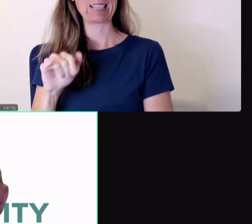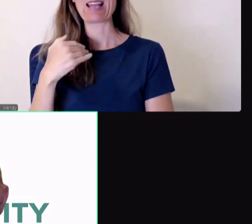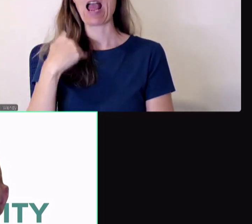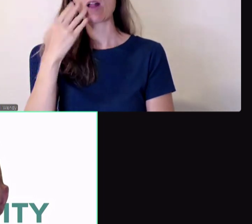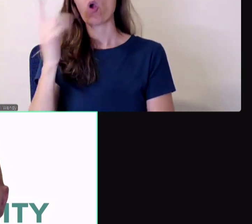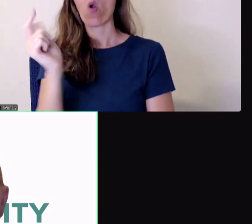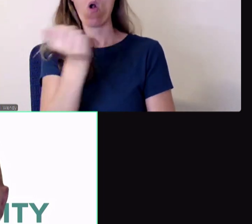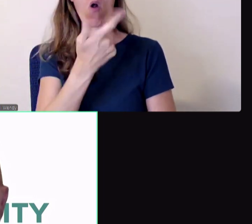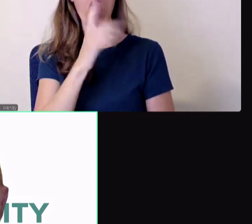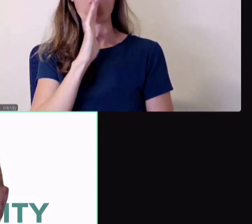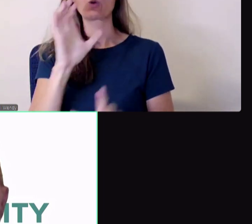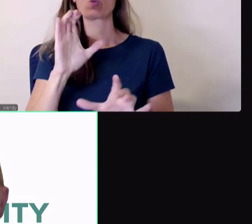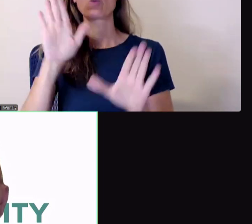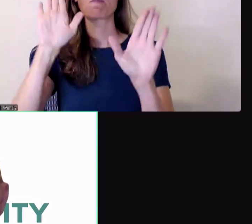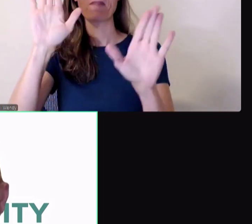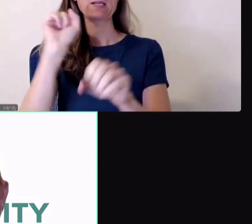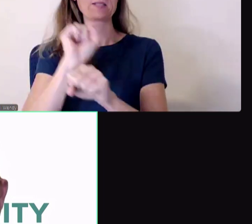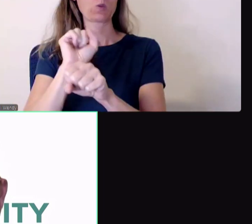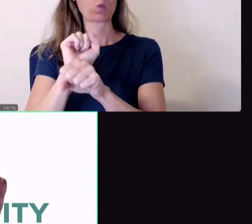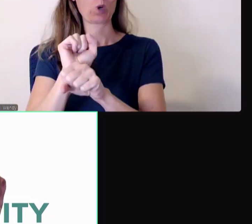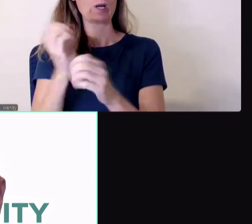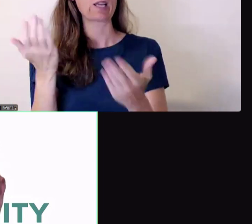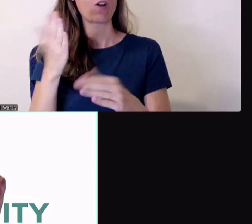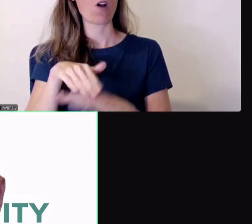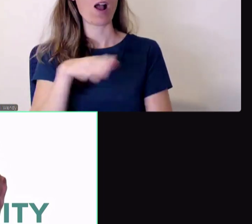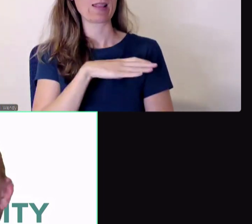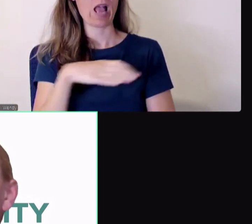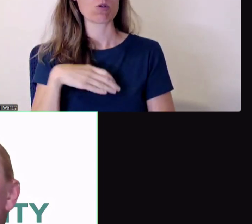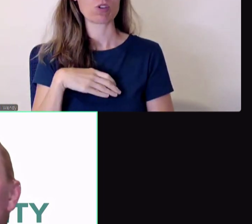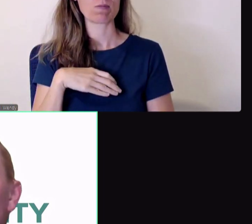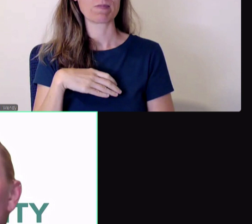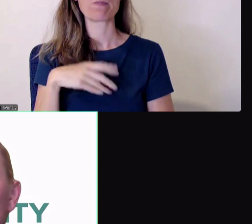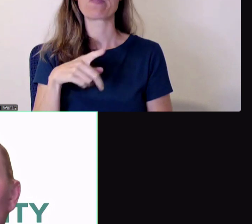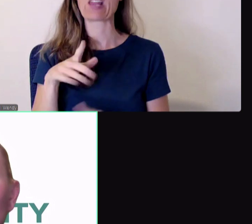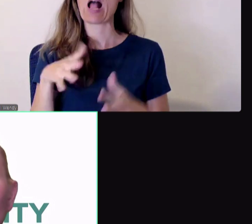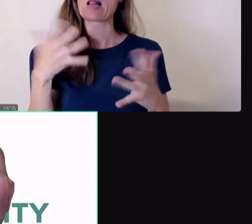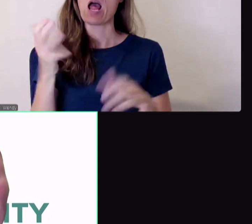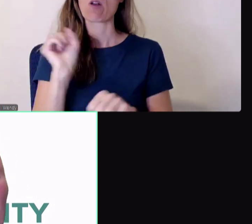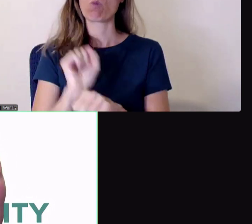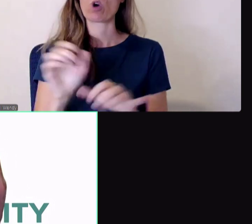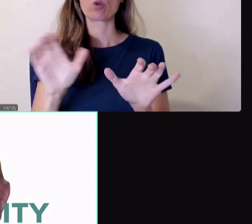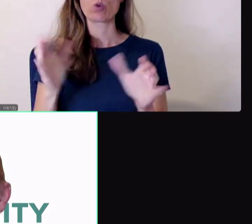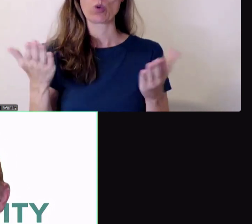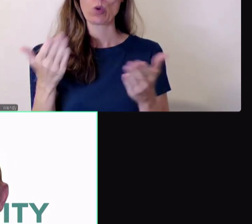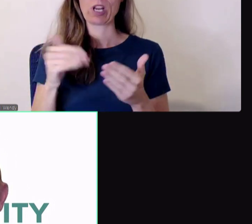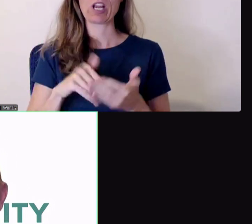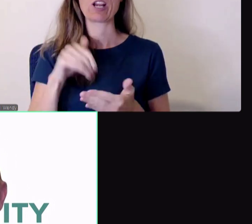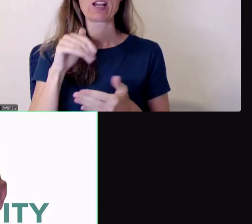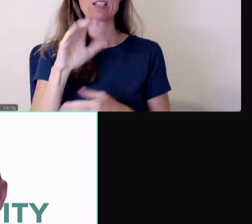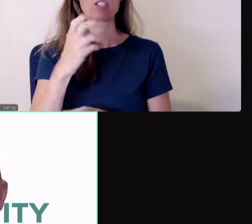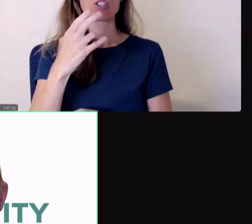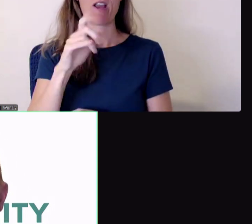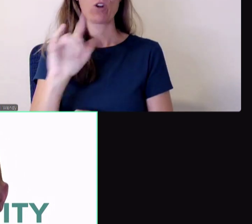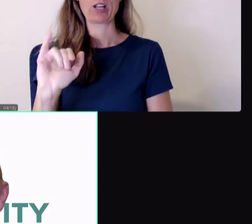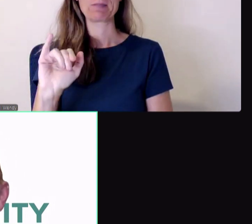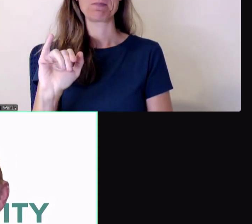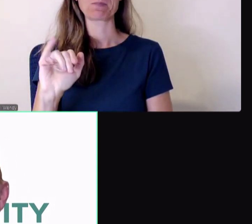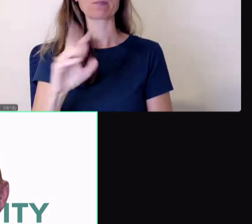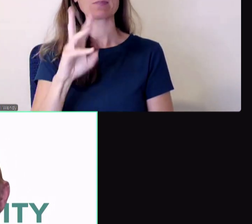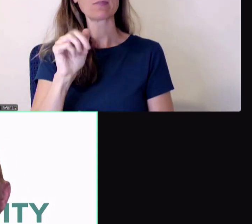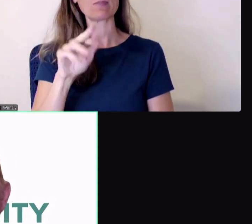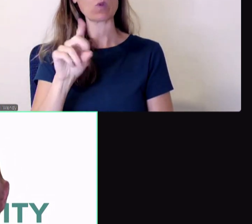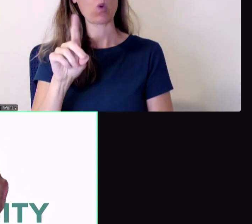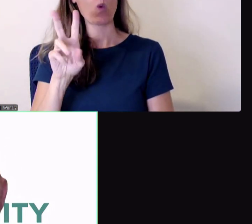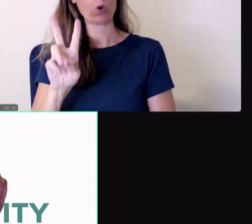and there's a lot of work to be done in Cheverly. Ward 2 has especially a